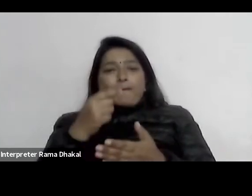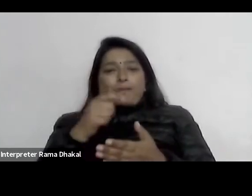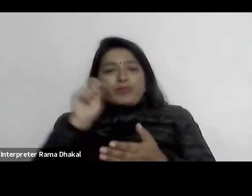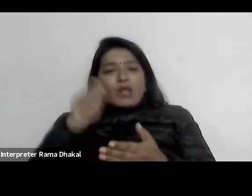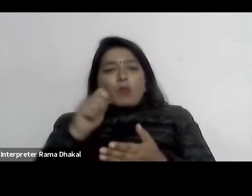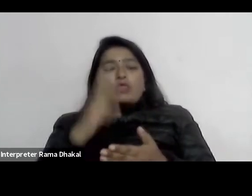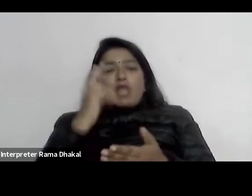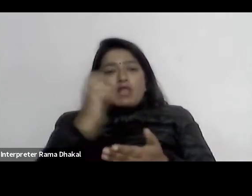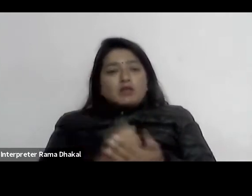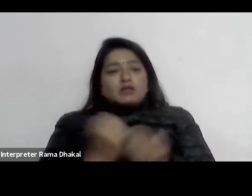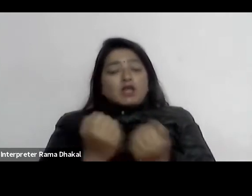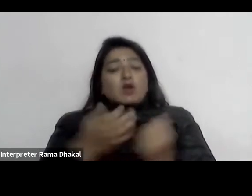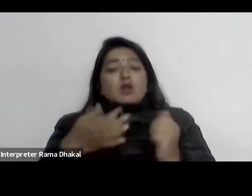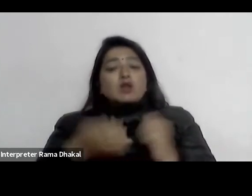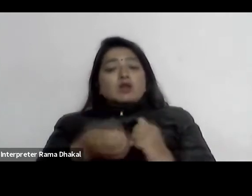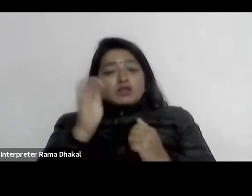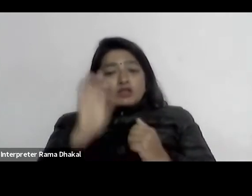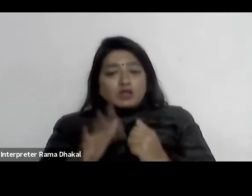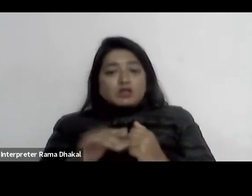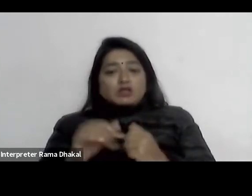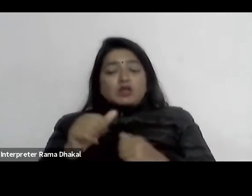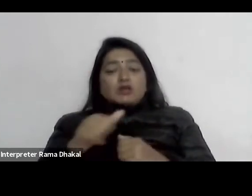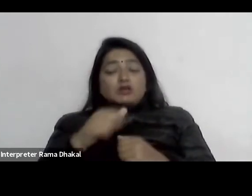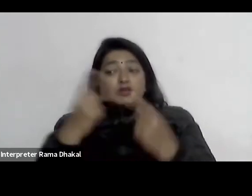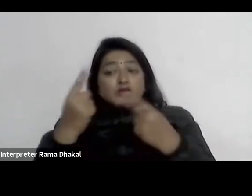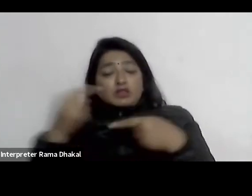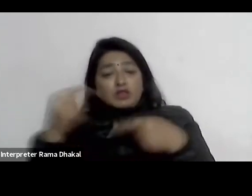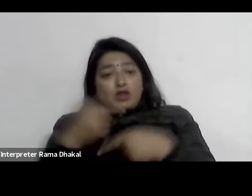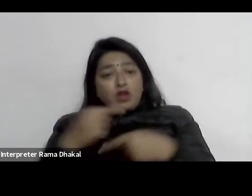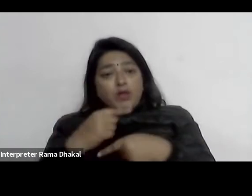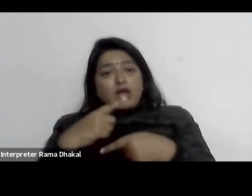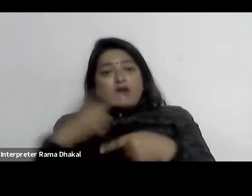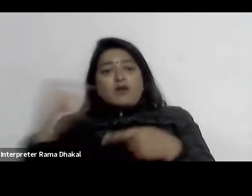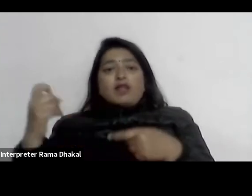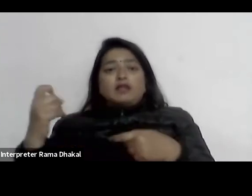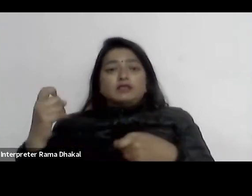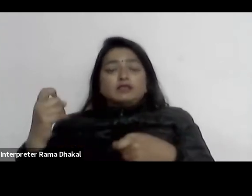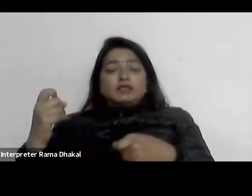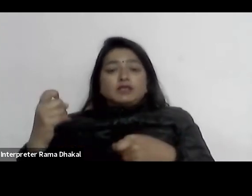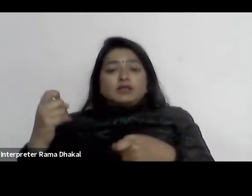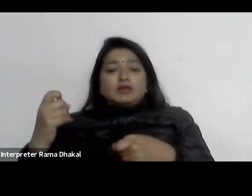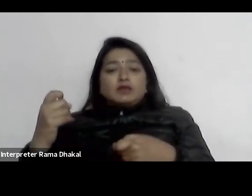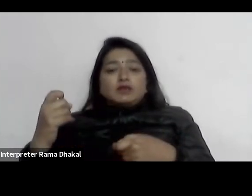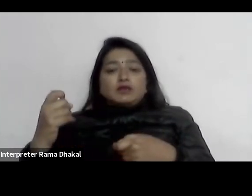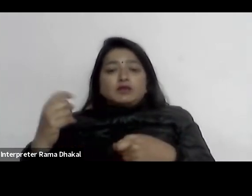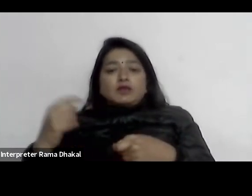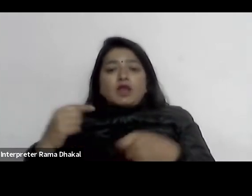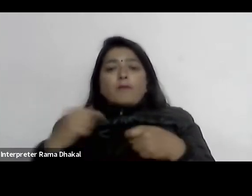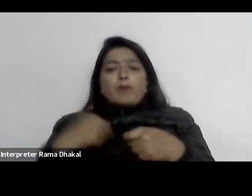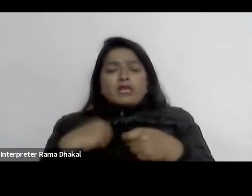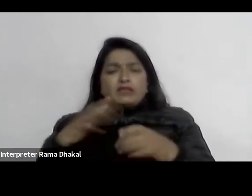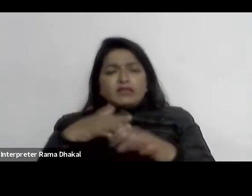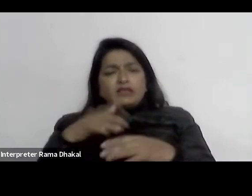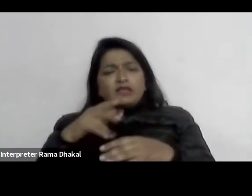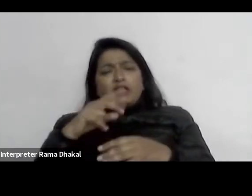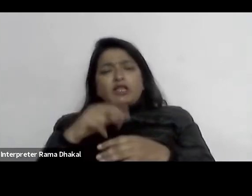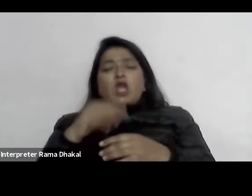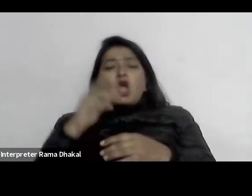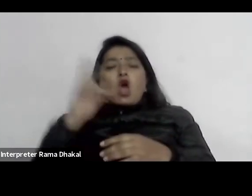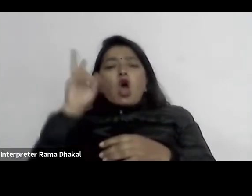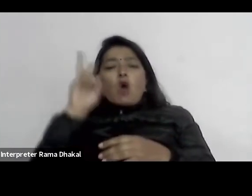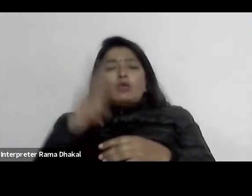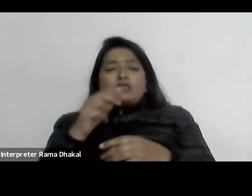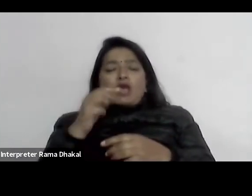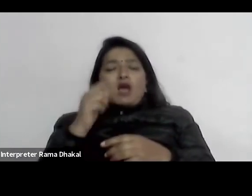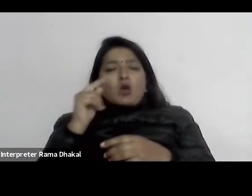Various other things can happen to them. For example, I have been in many situations where women have